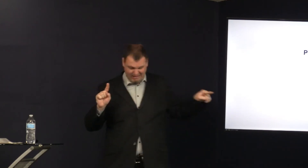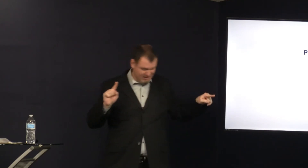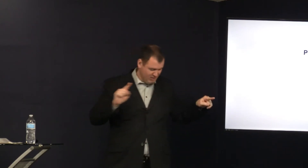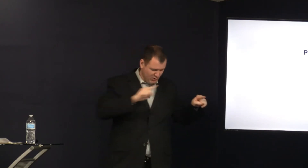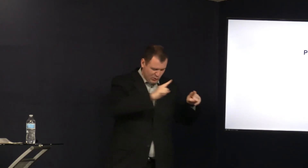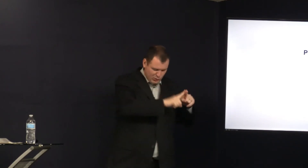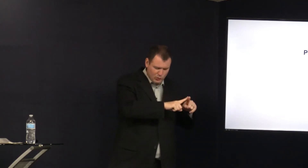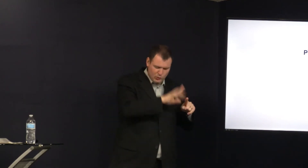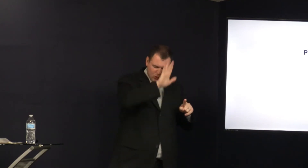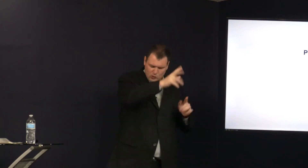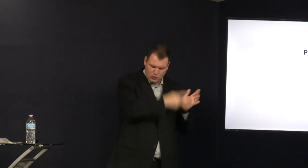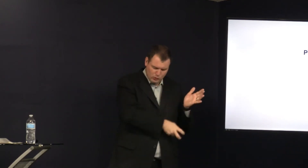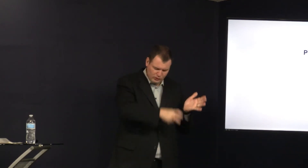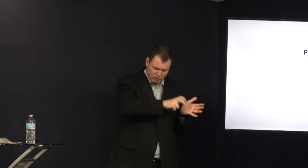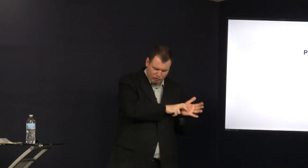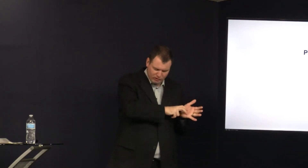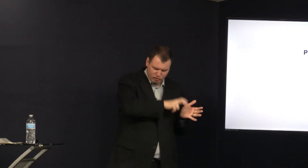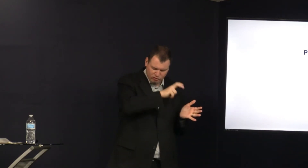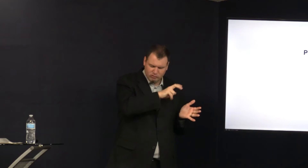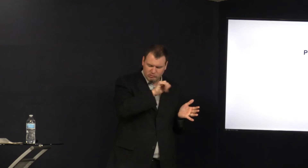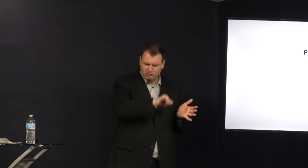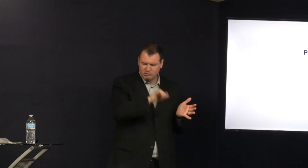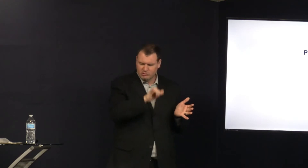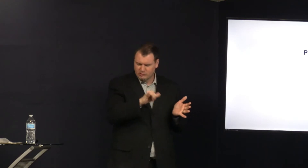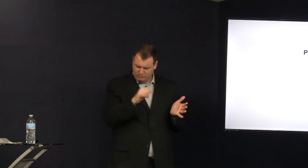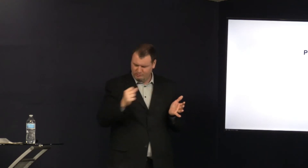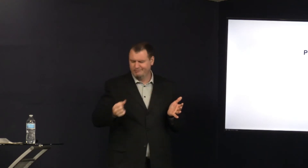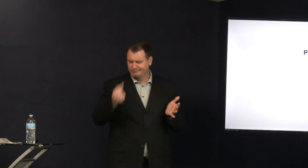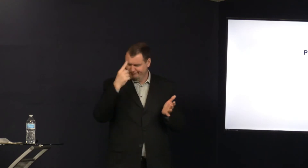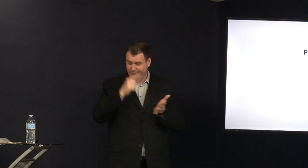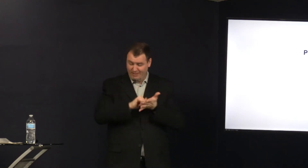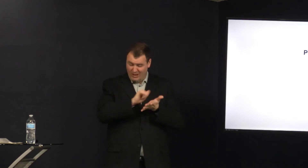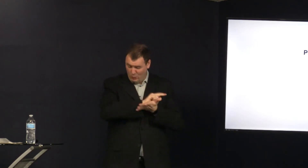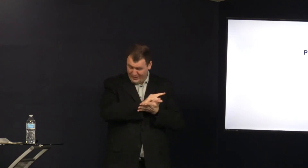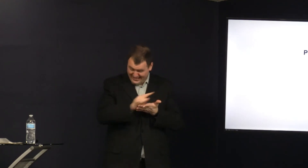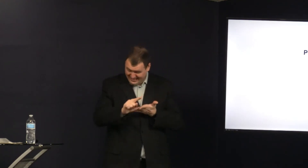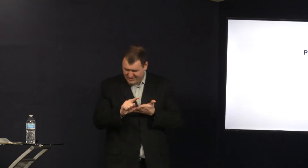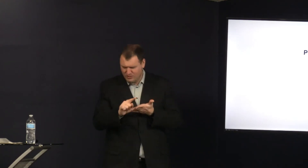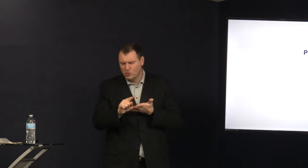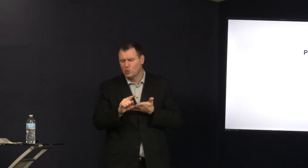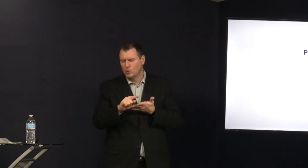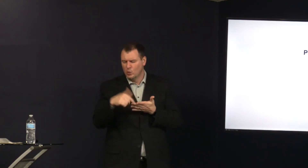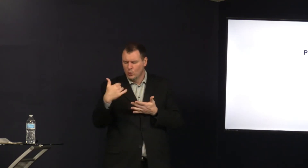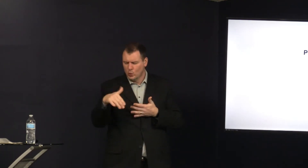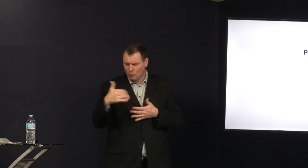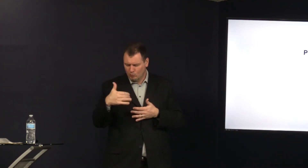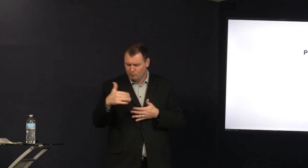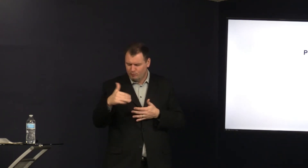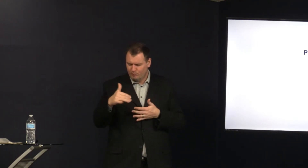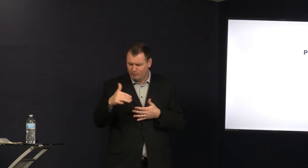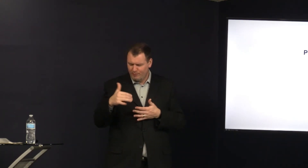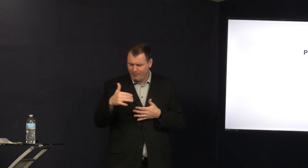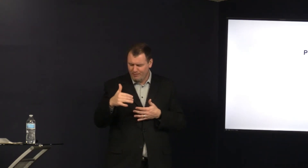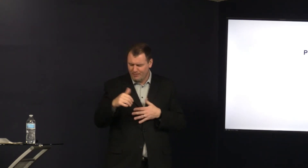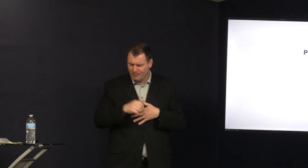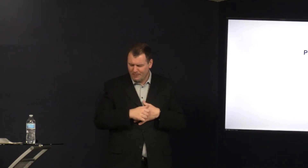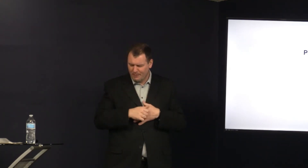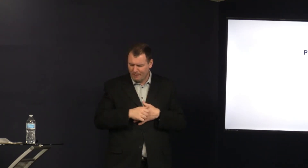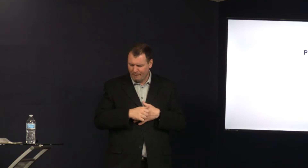week, this 1 week of events from Palm Sunday to the resurrection, and that how all these